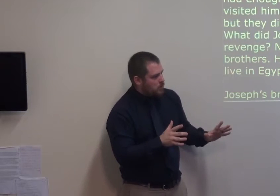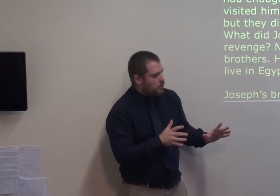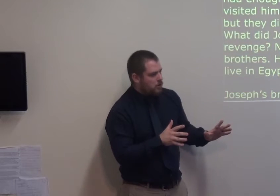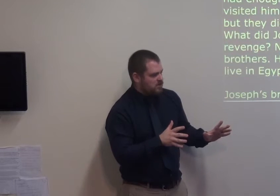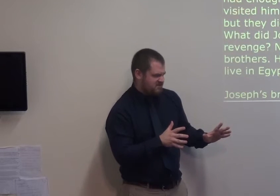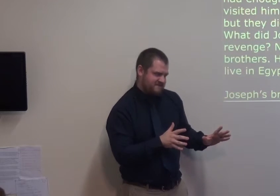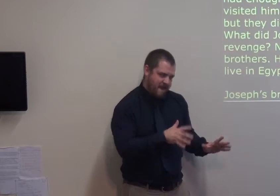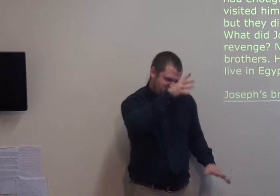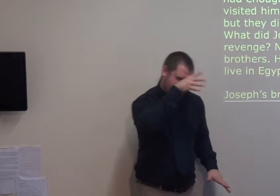Did he get revenge?